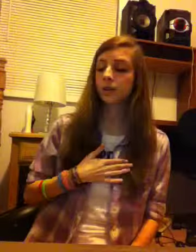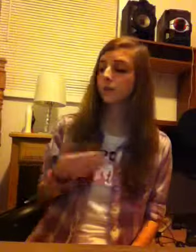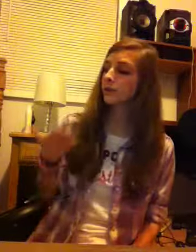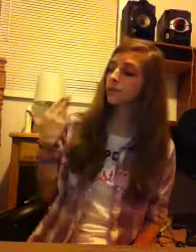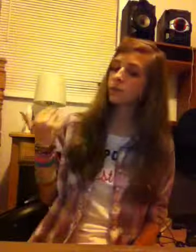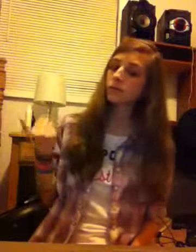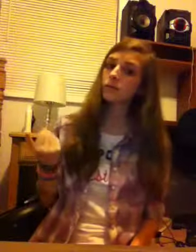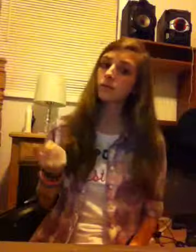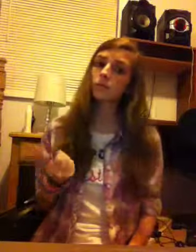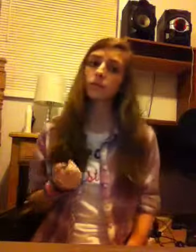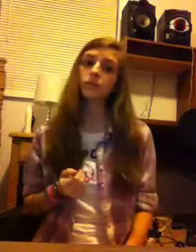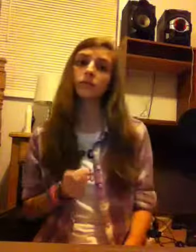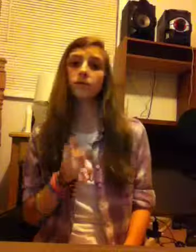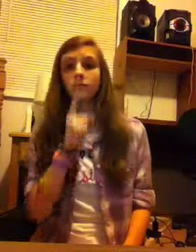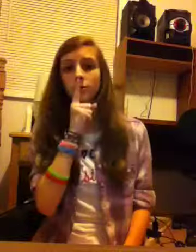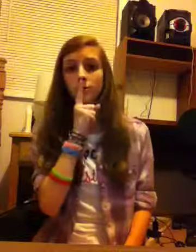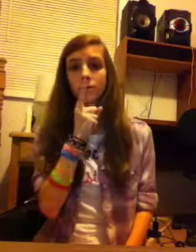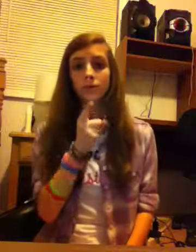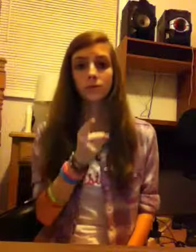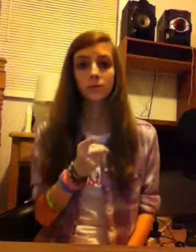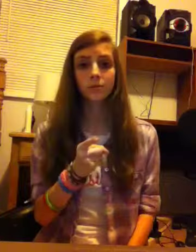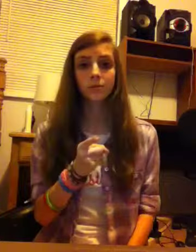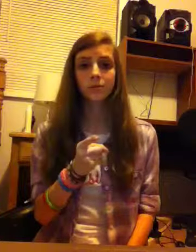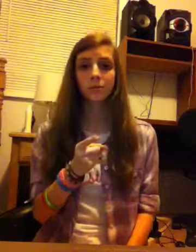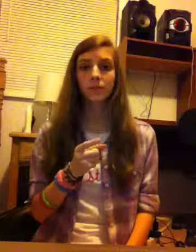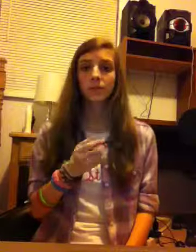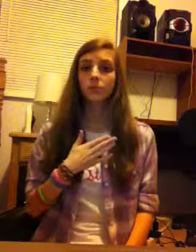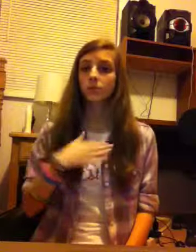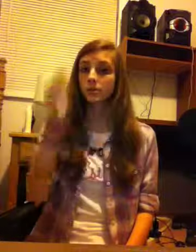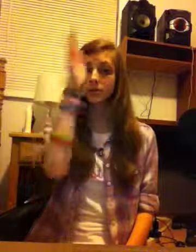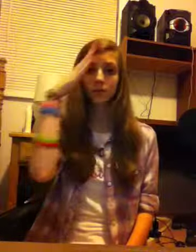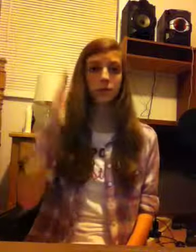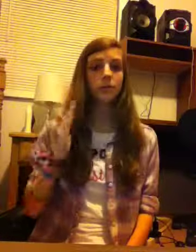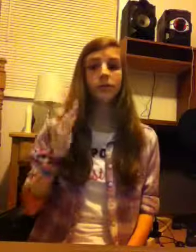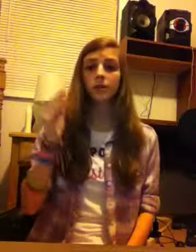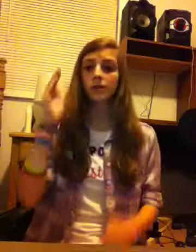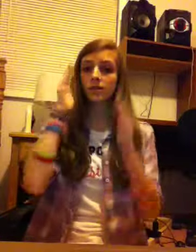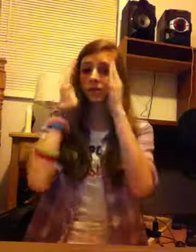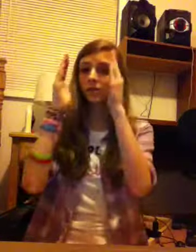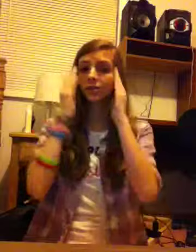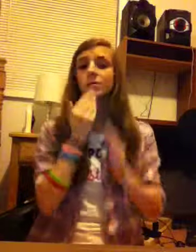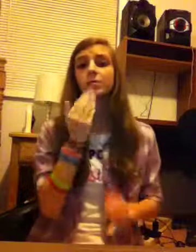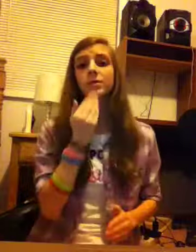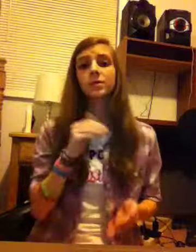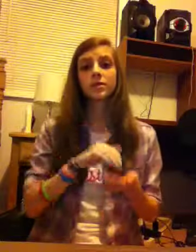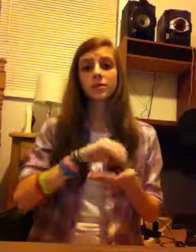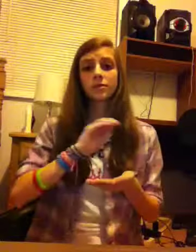I used to be, although it's true I was never attention's sweet center